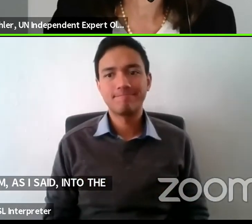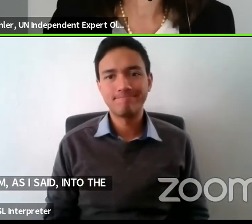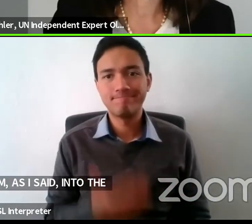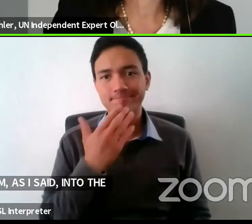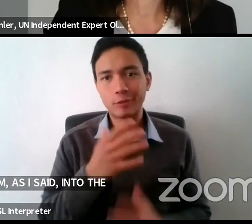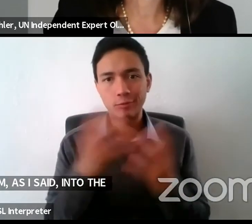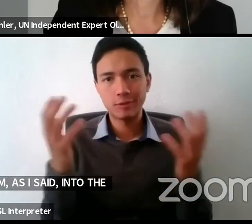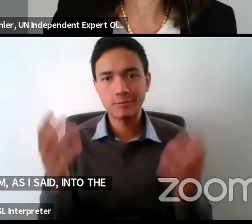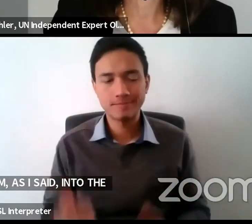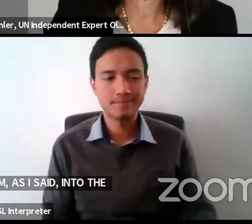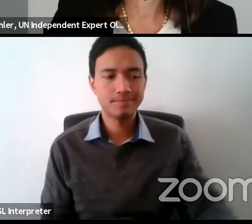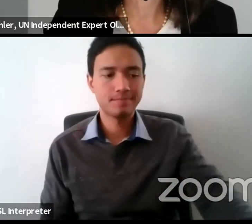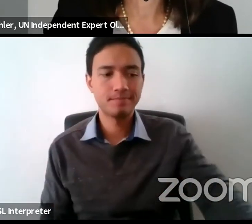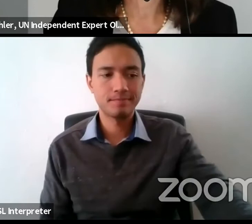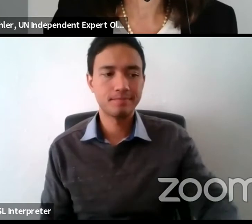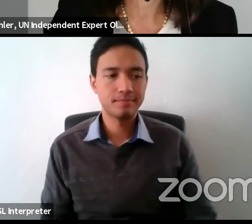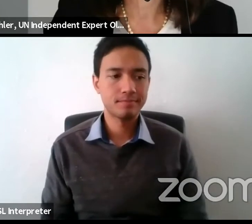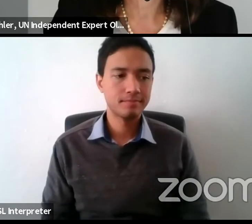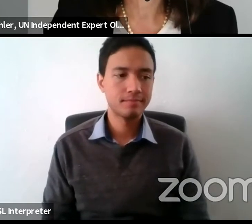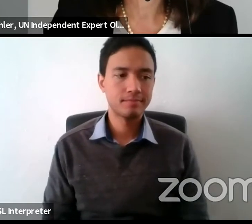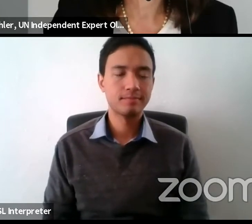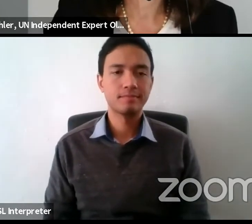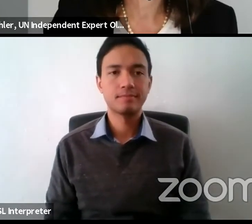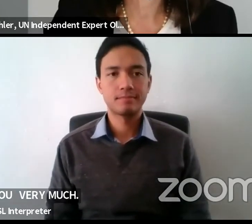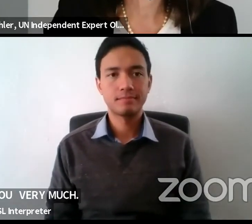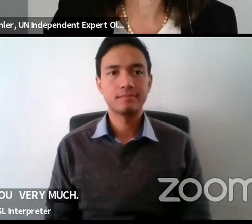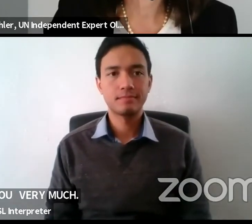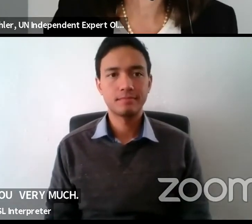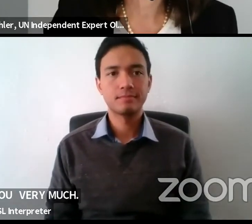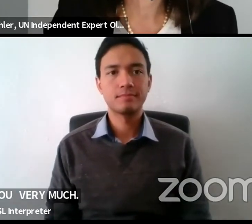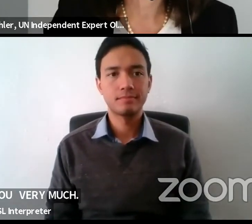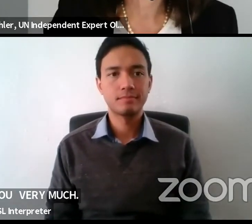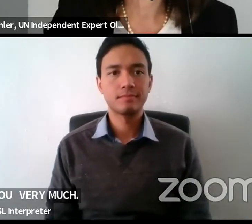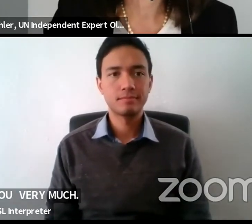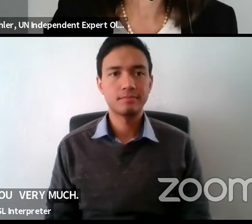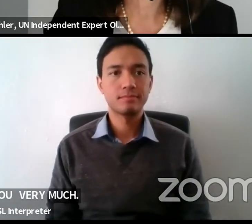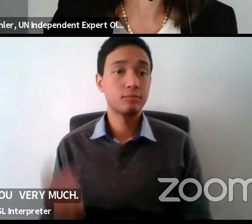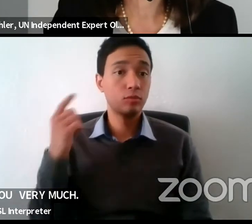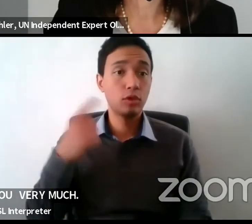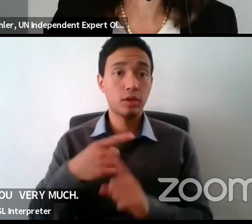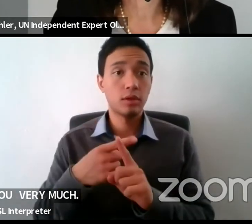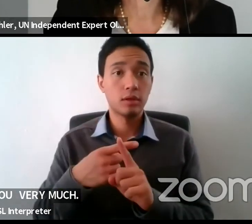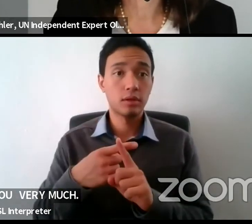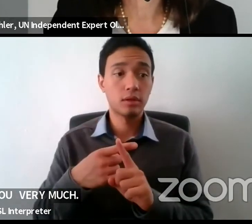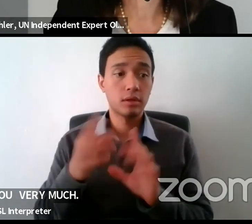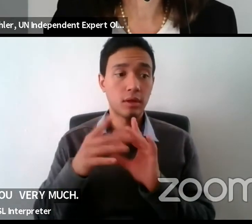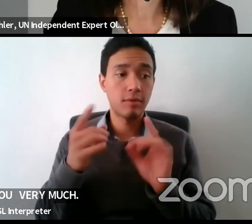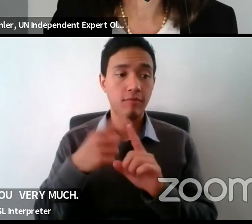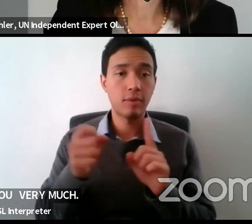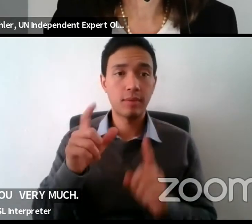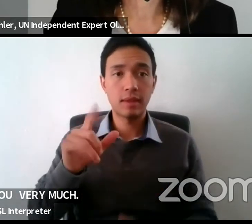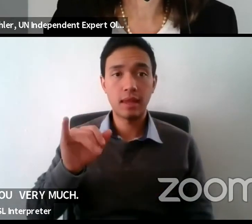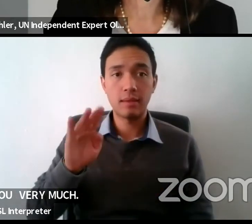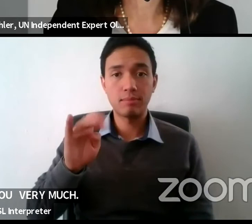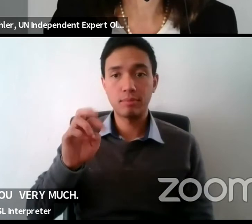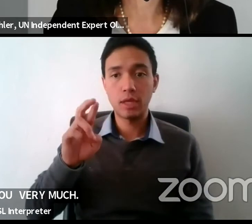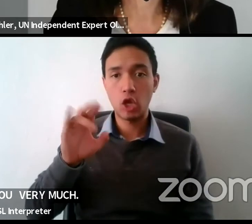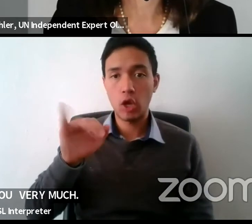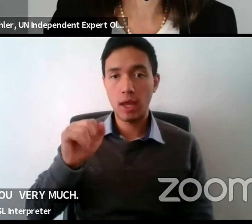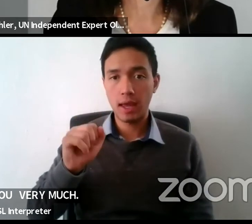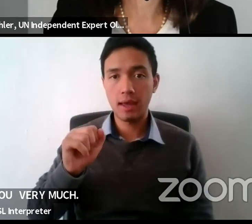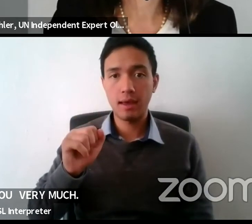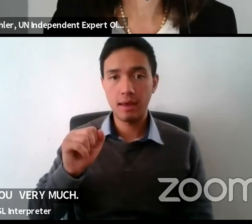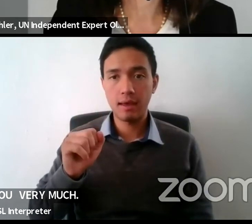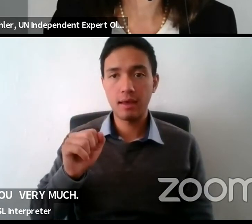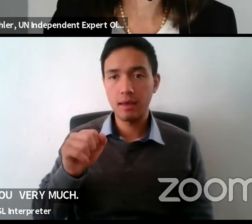much. Thank you so much, Claudia. And we had a comment from Liberia, which I think is really important in terms of these